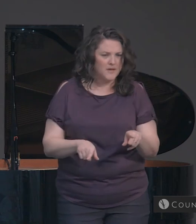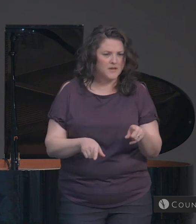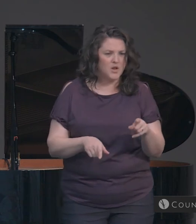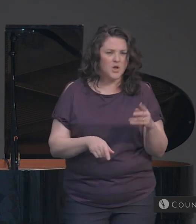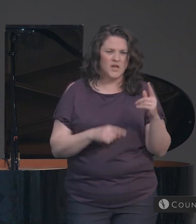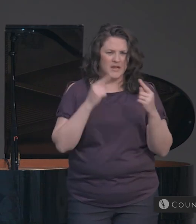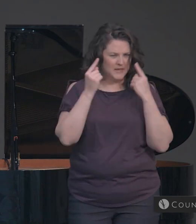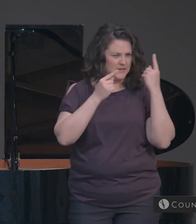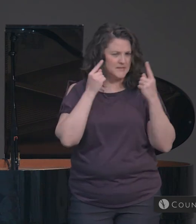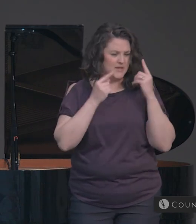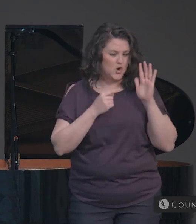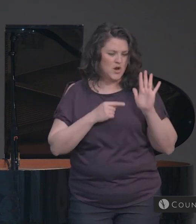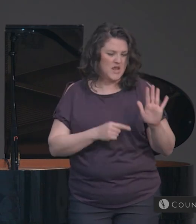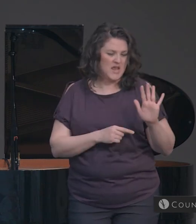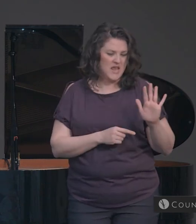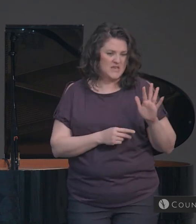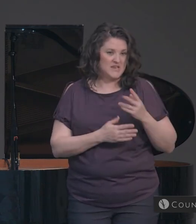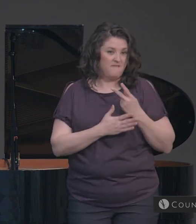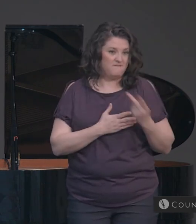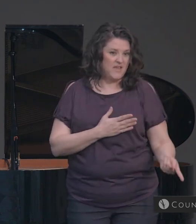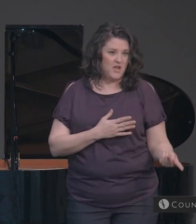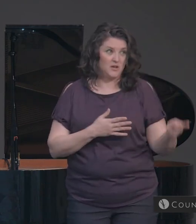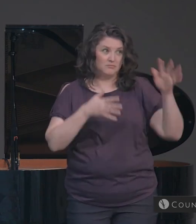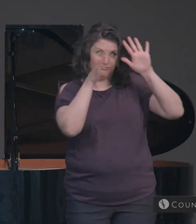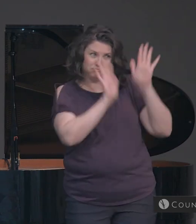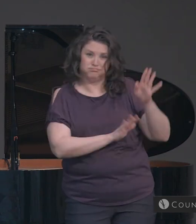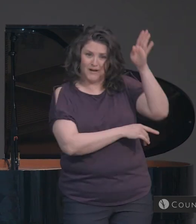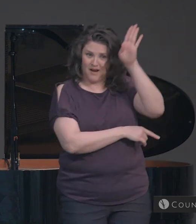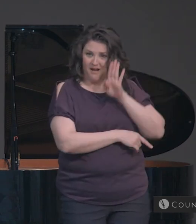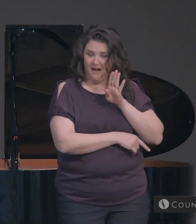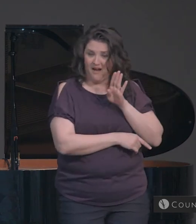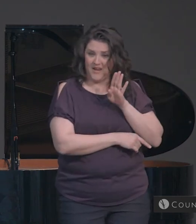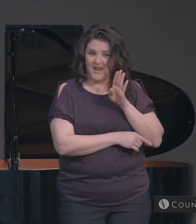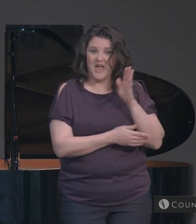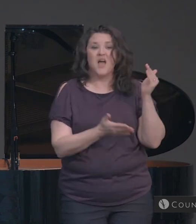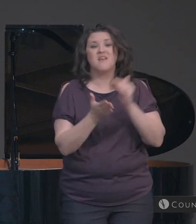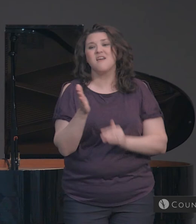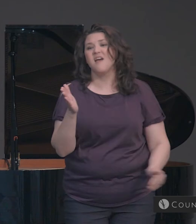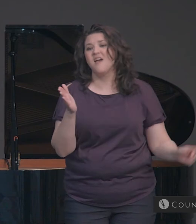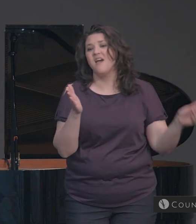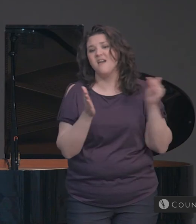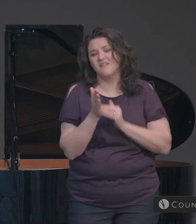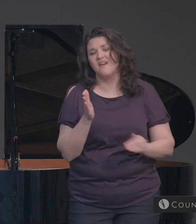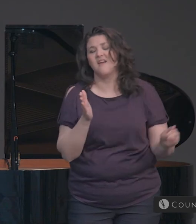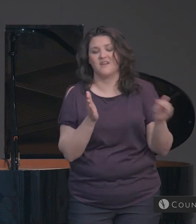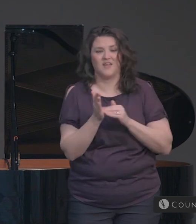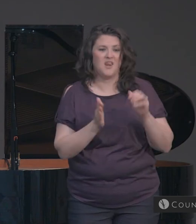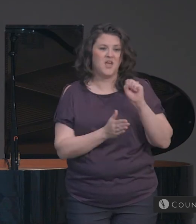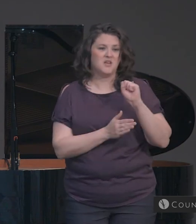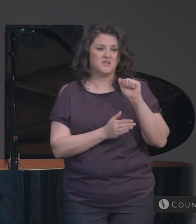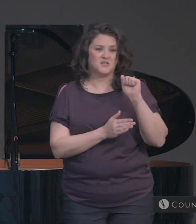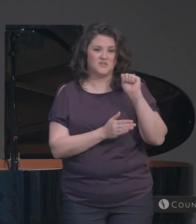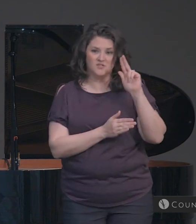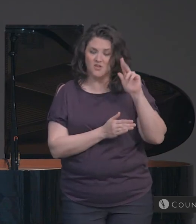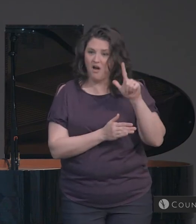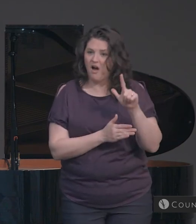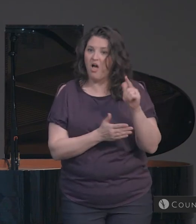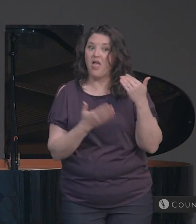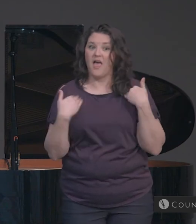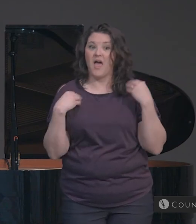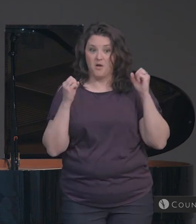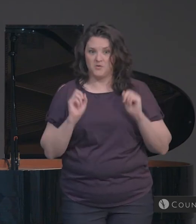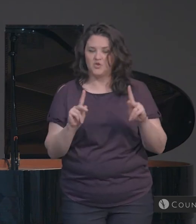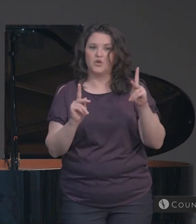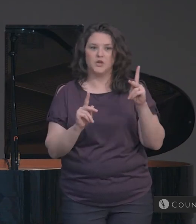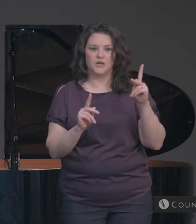the faithfulness of a fearsome God. Time after time, when Saul had the choice between right and wrong, he